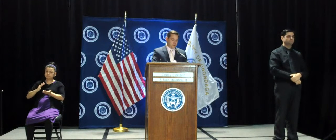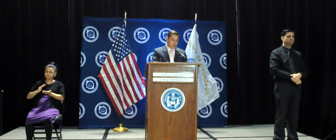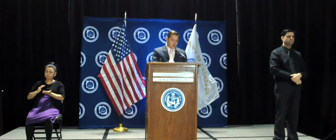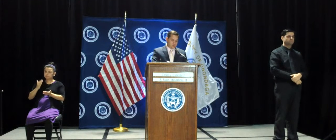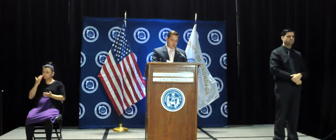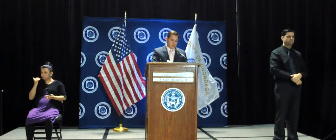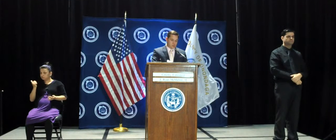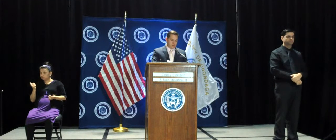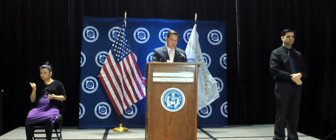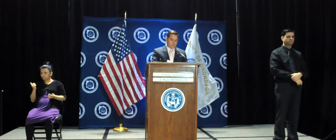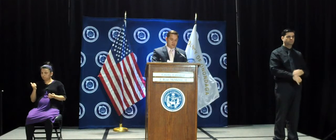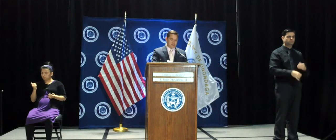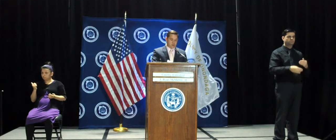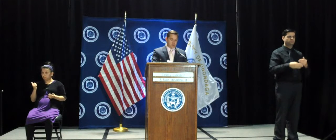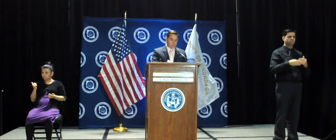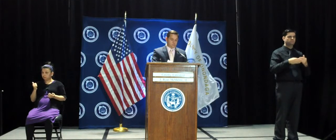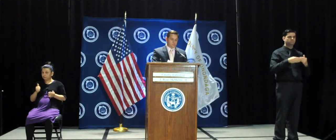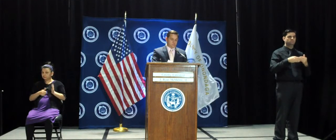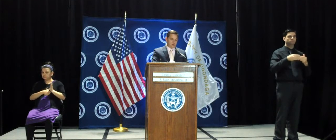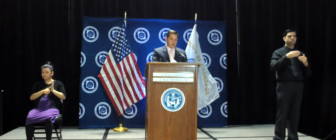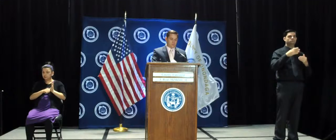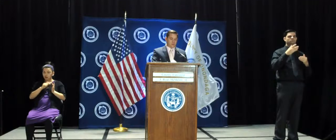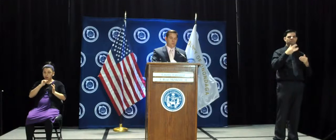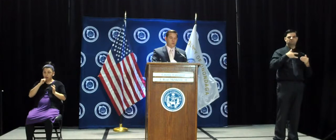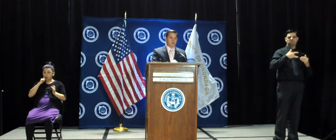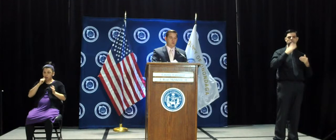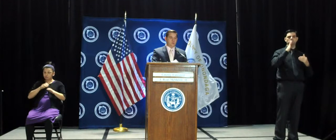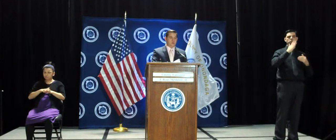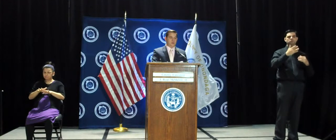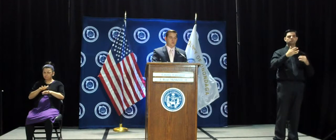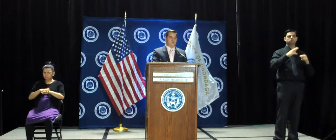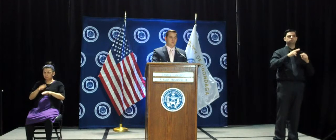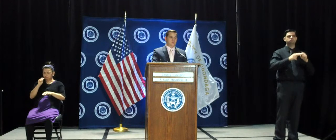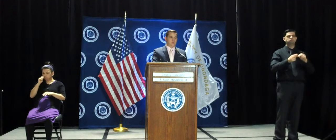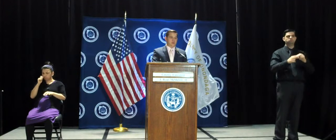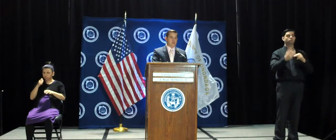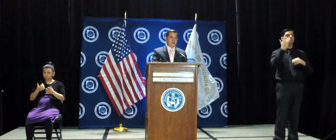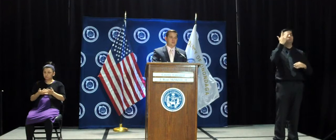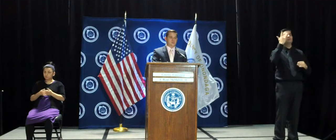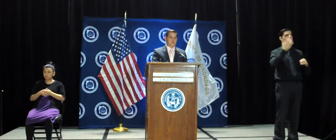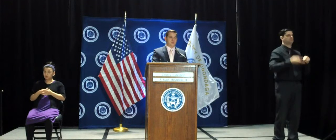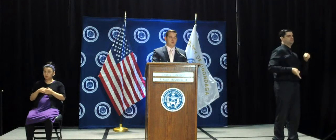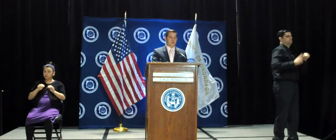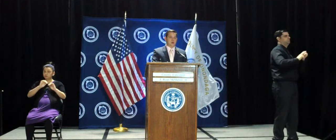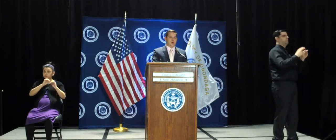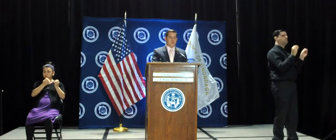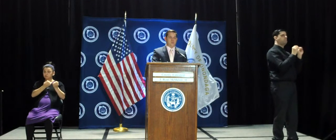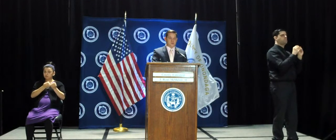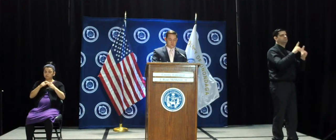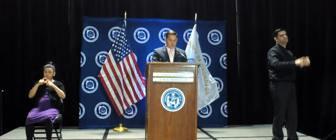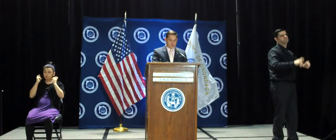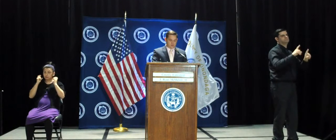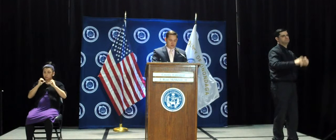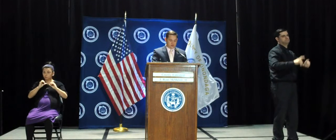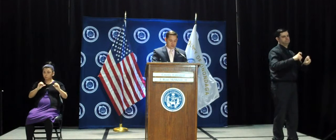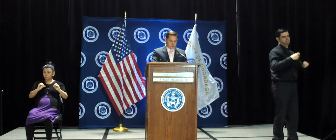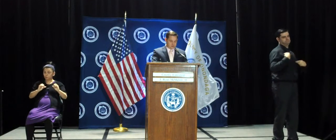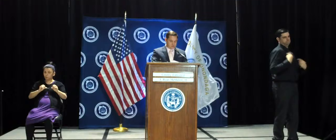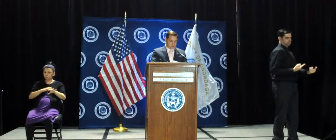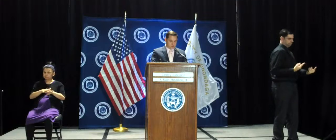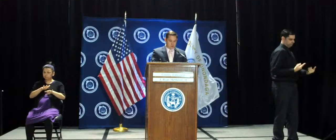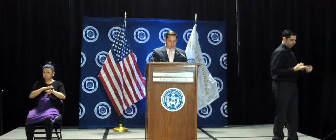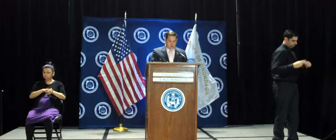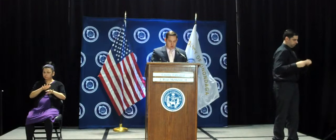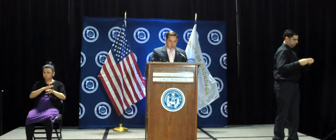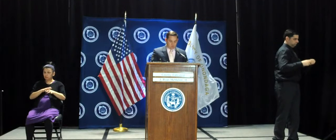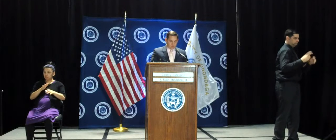done and also mitigation the community is doing, and also some of the mitigation on some of the businesses that have led to